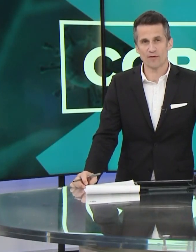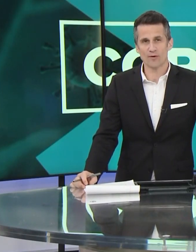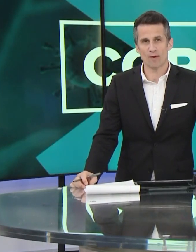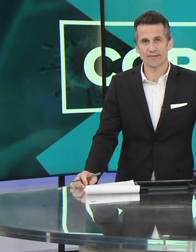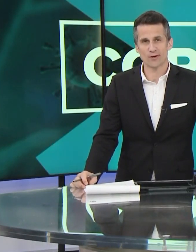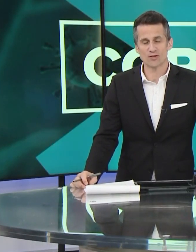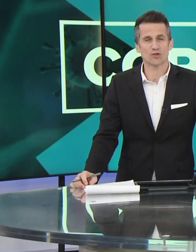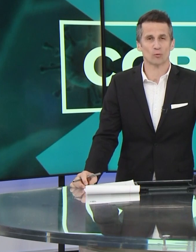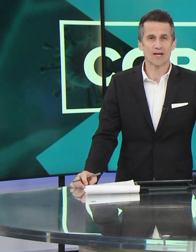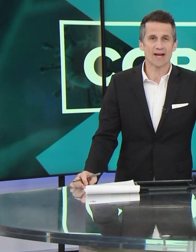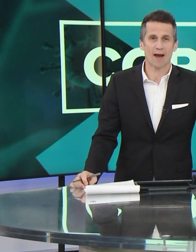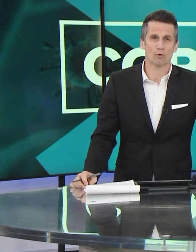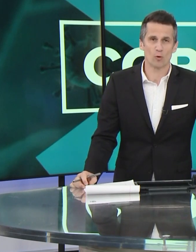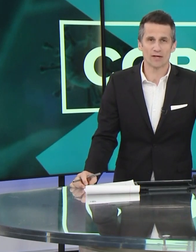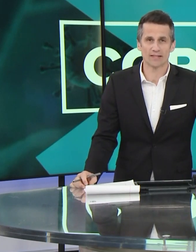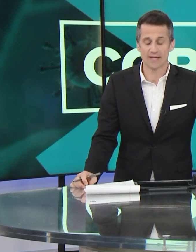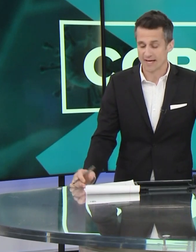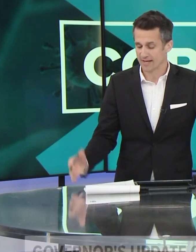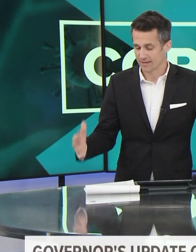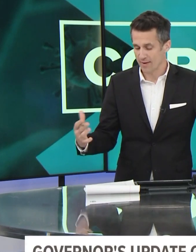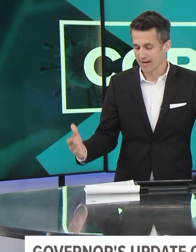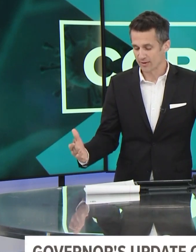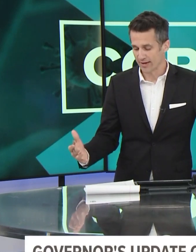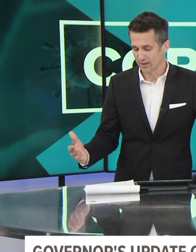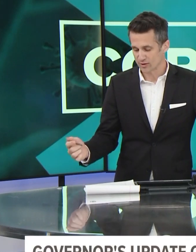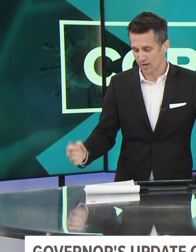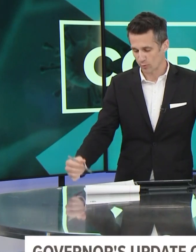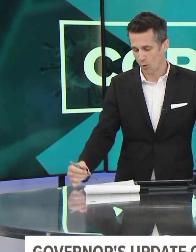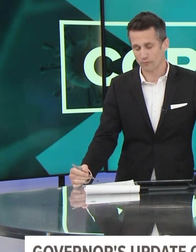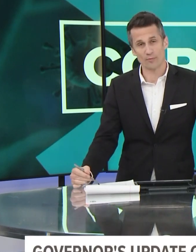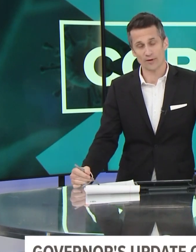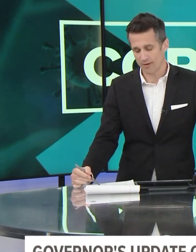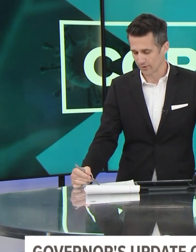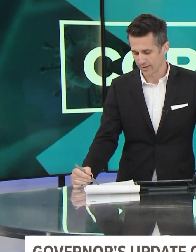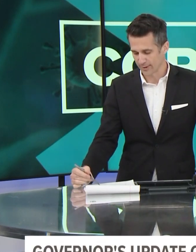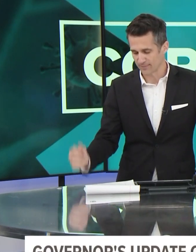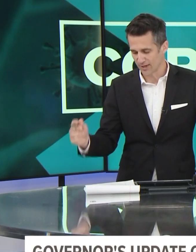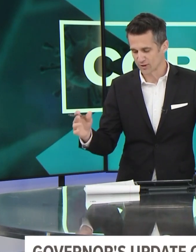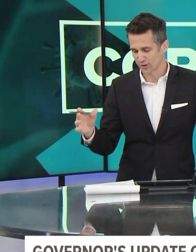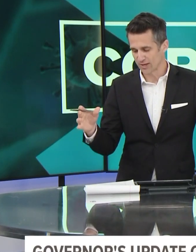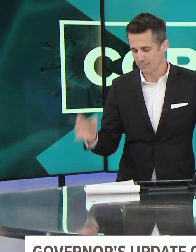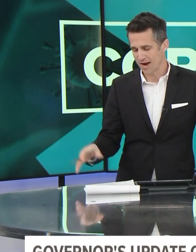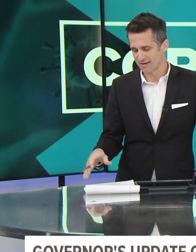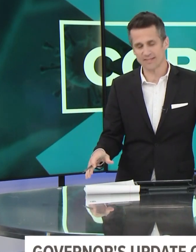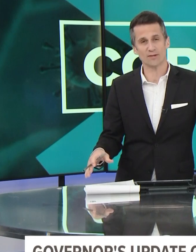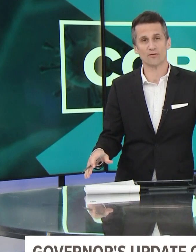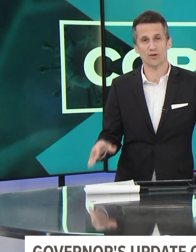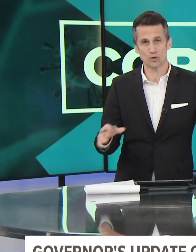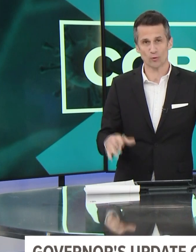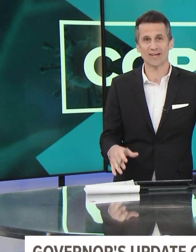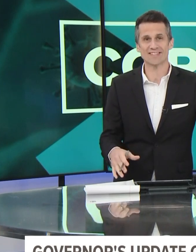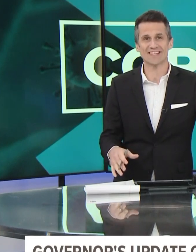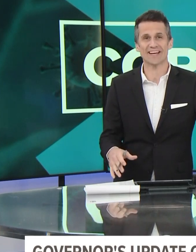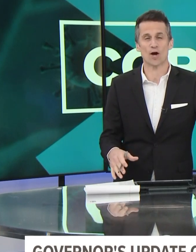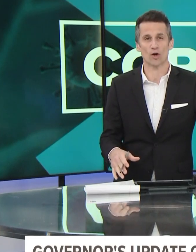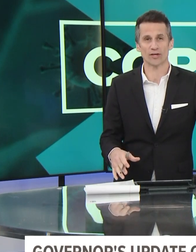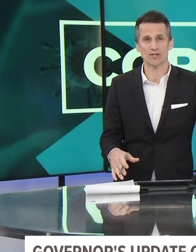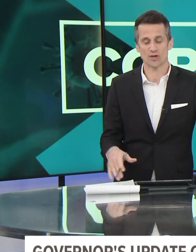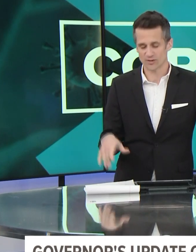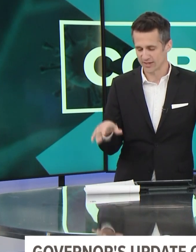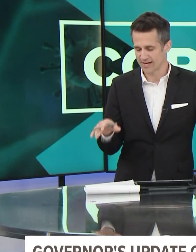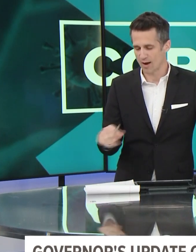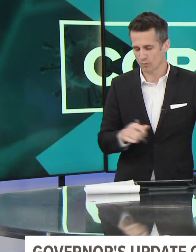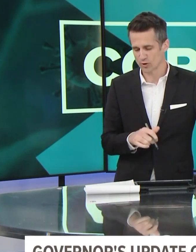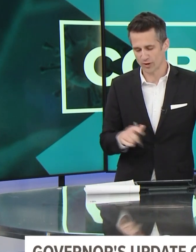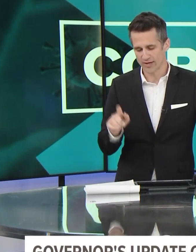press briefing right there. Just to recap quickly, the main thing is a quote from the governor here. It's looking positive. The trends in